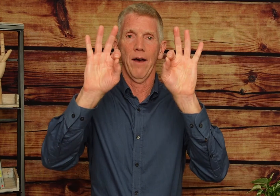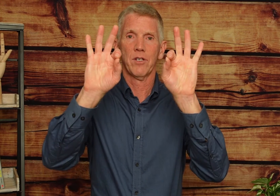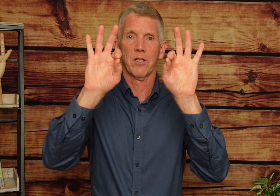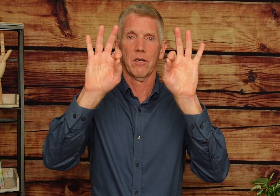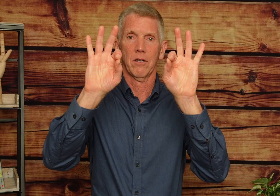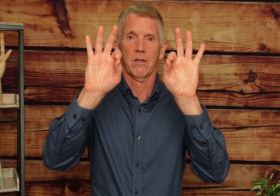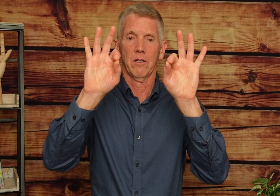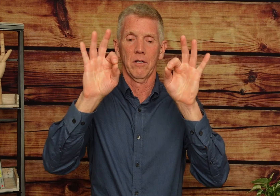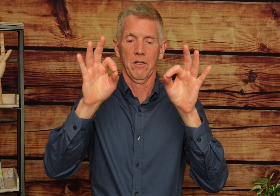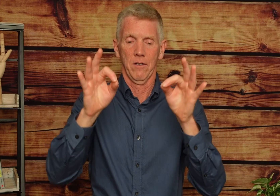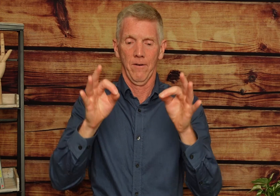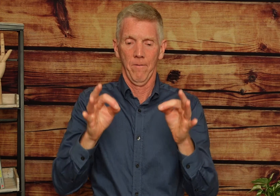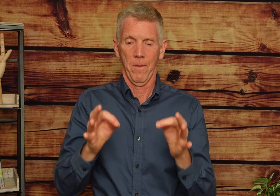F's.